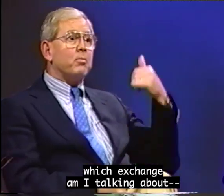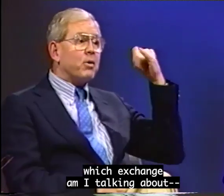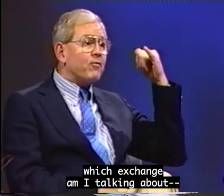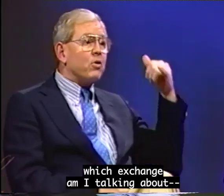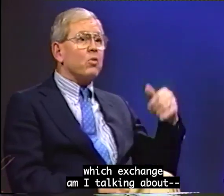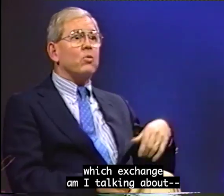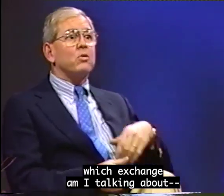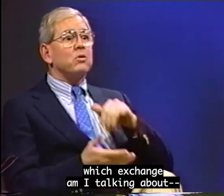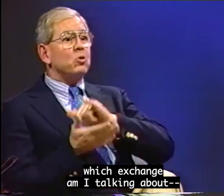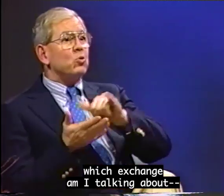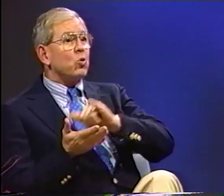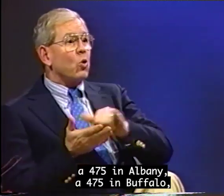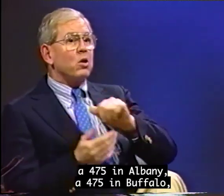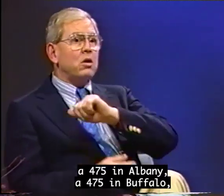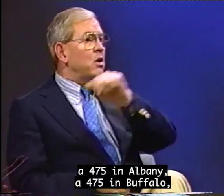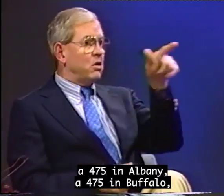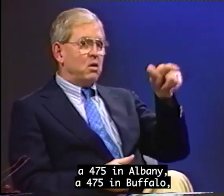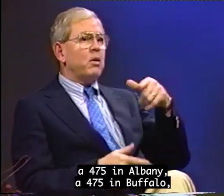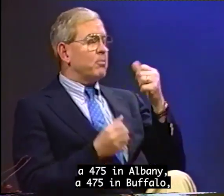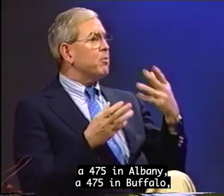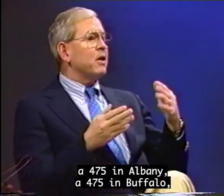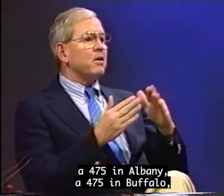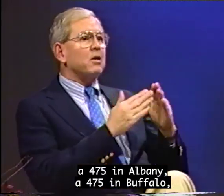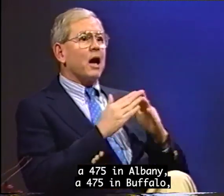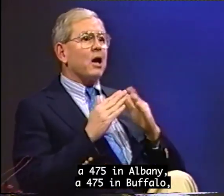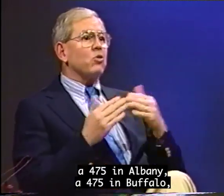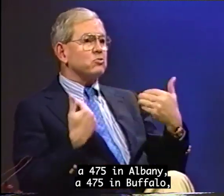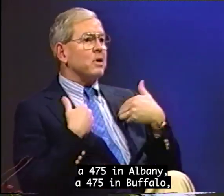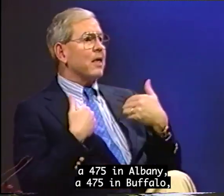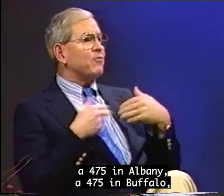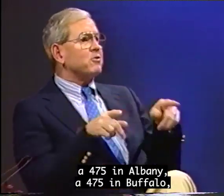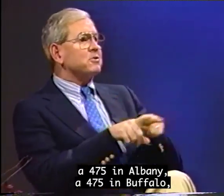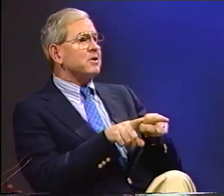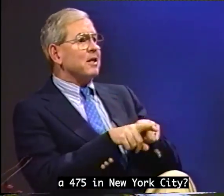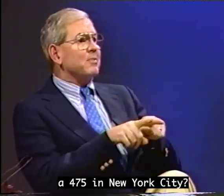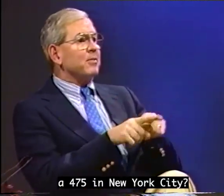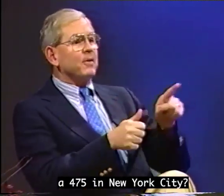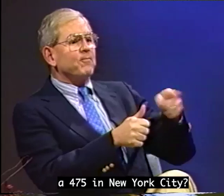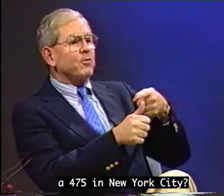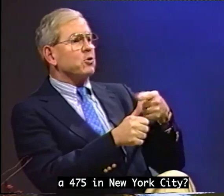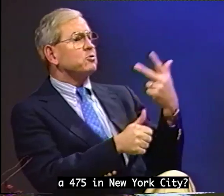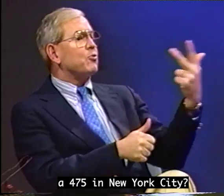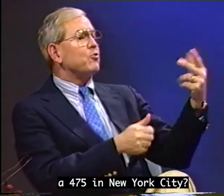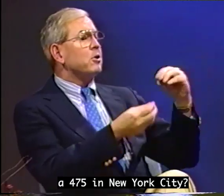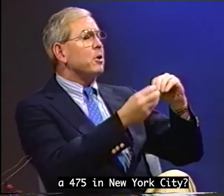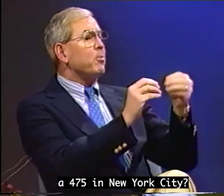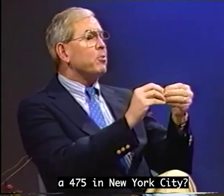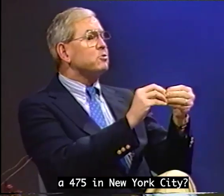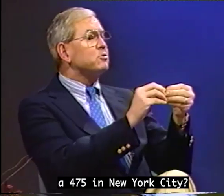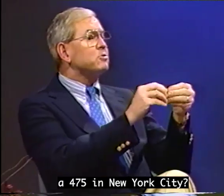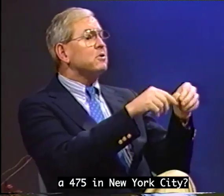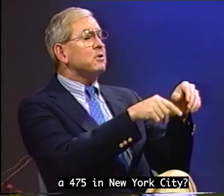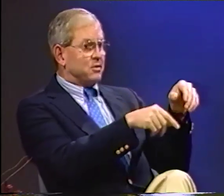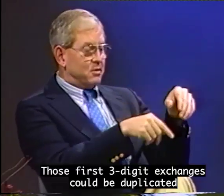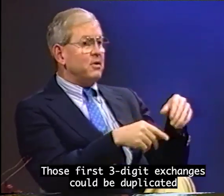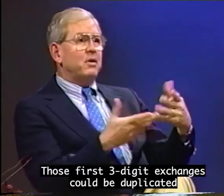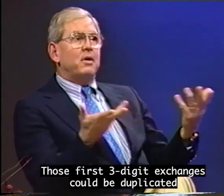which exchange am I talking about? A 475 in Albany, a 475 in Buffalo, a 475 in New York City? Those